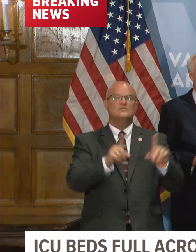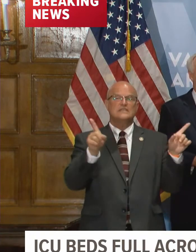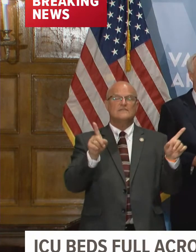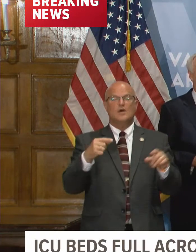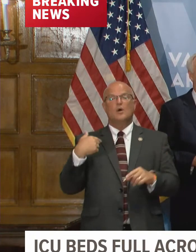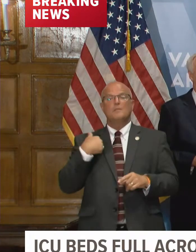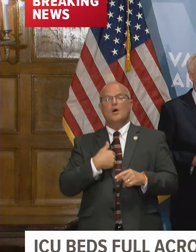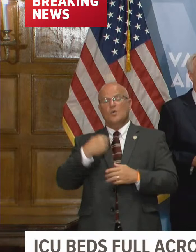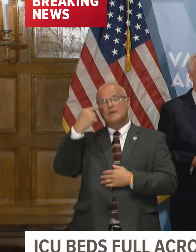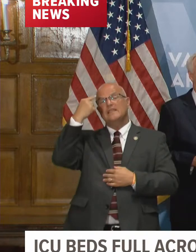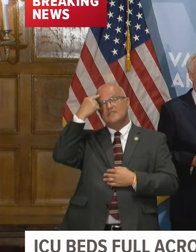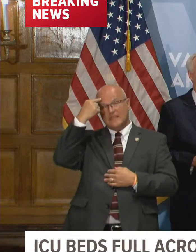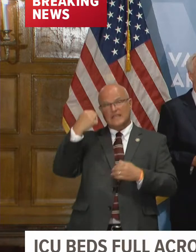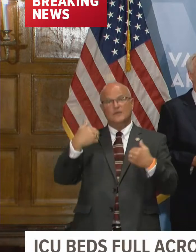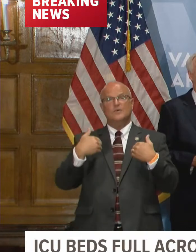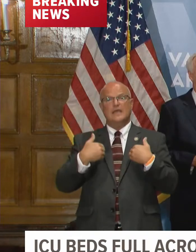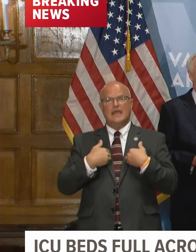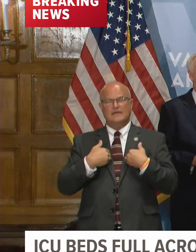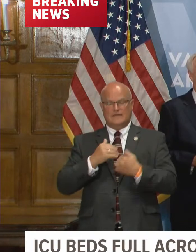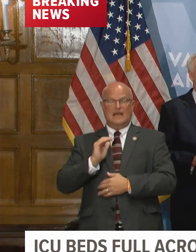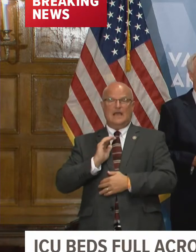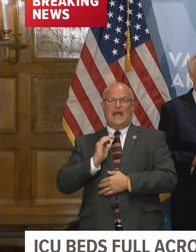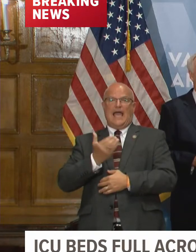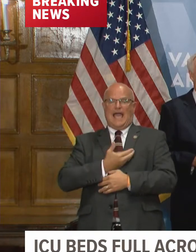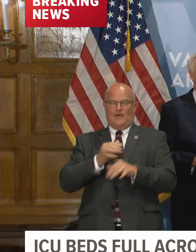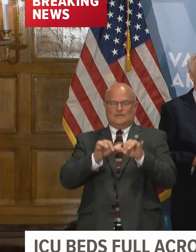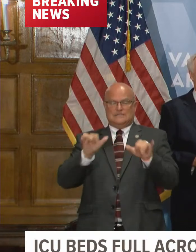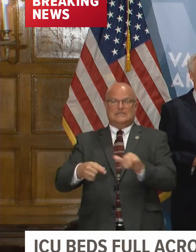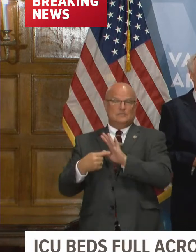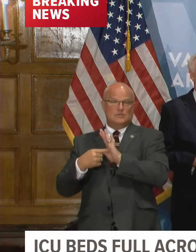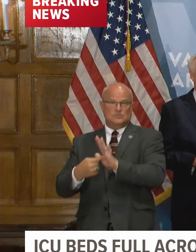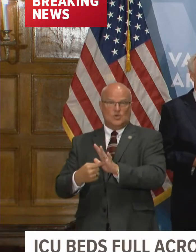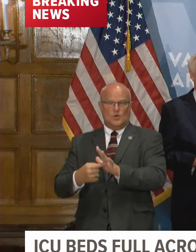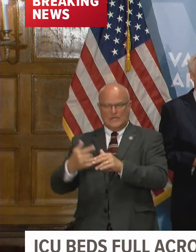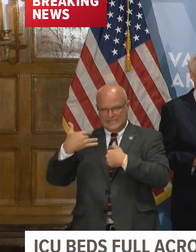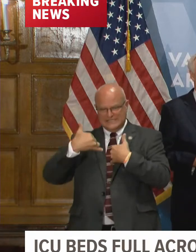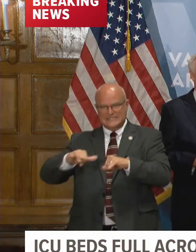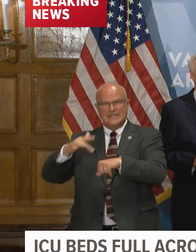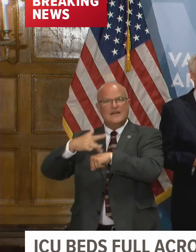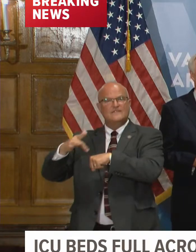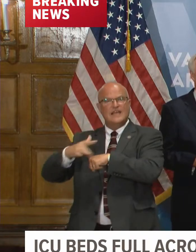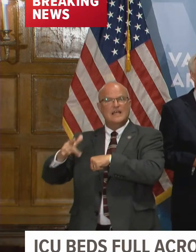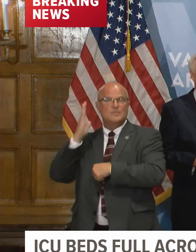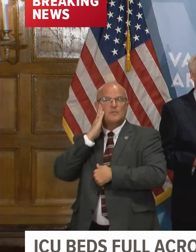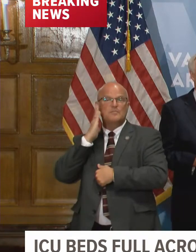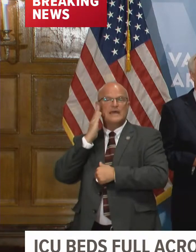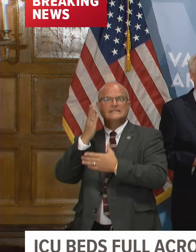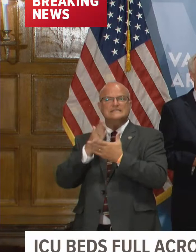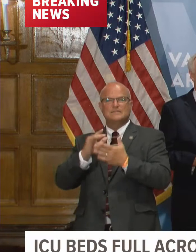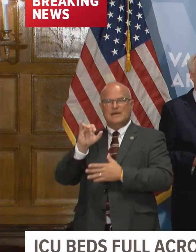But we do think our system is showing that there's still availability of some ICU beds out